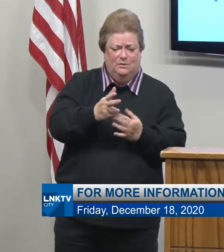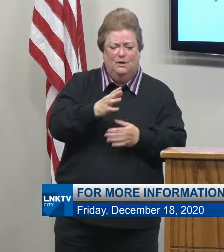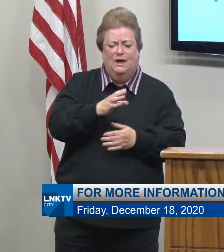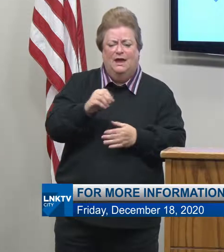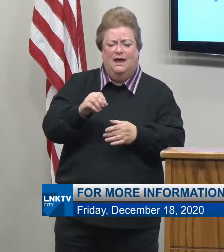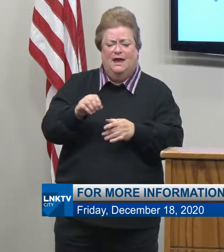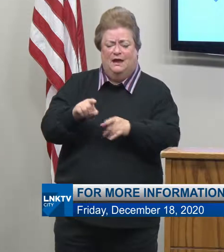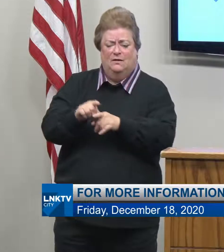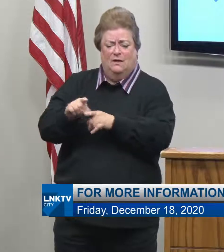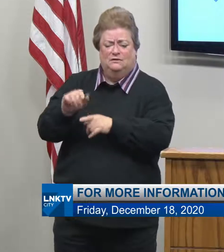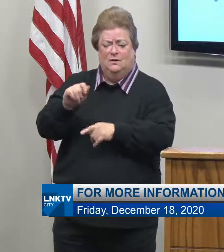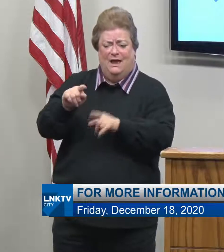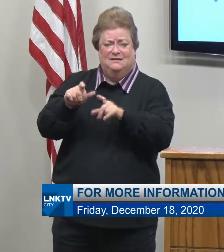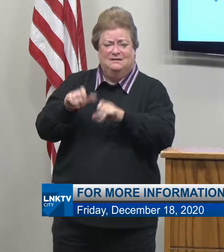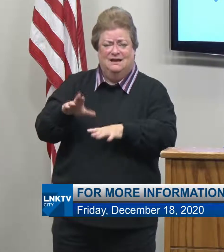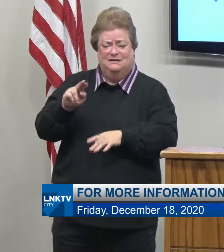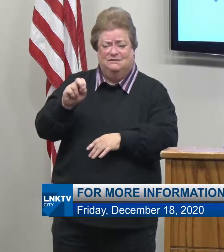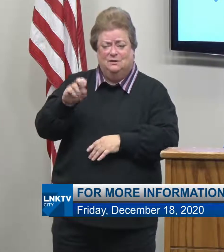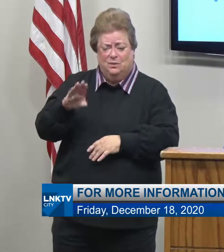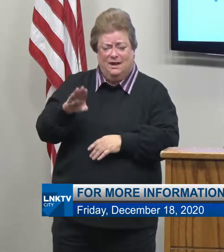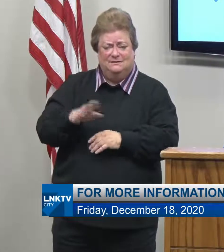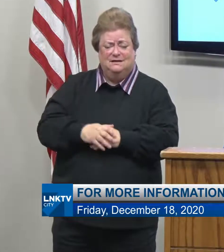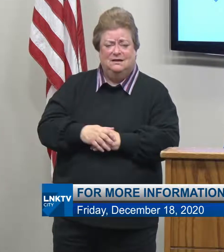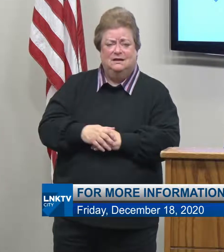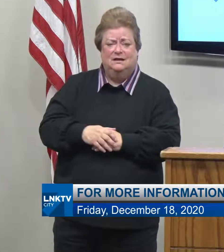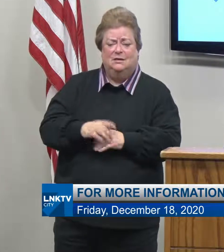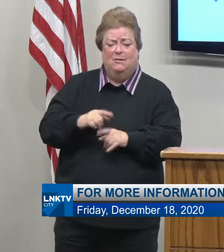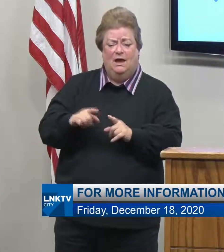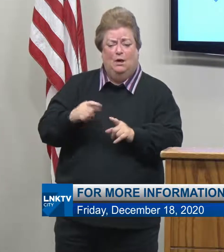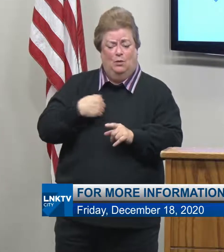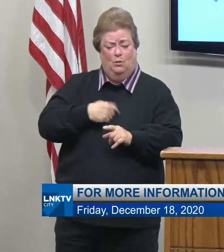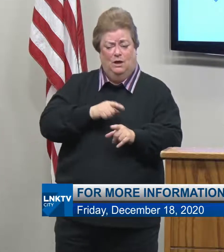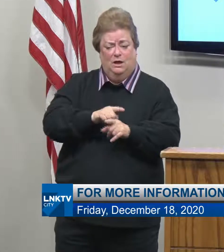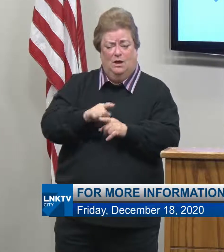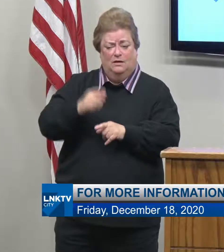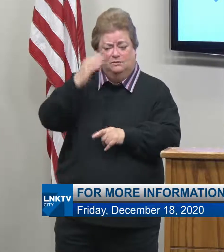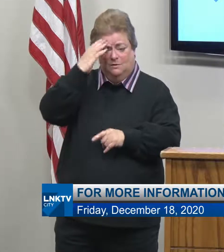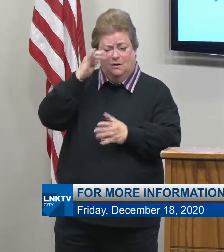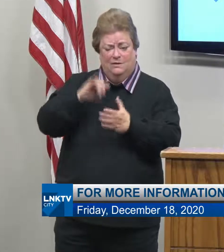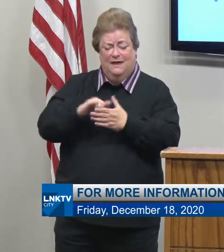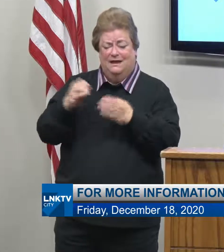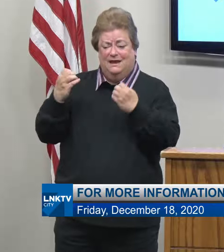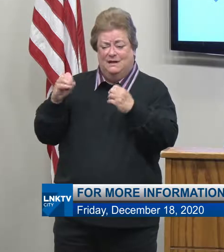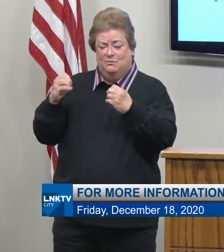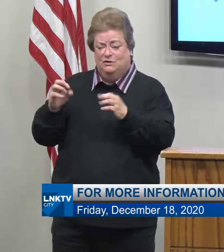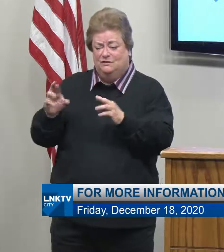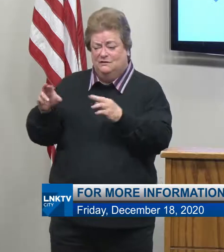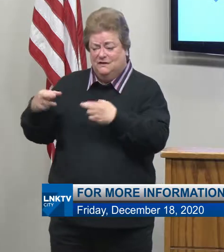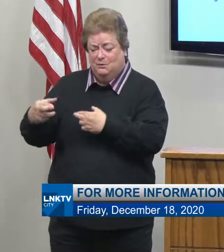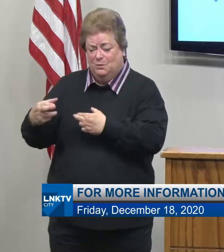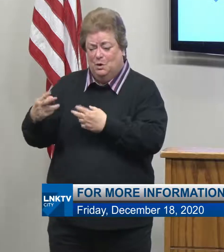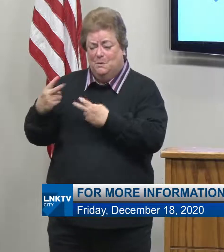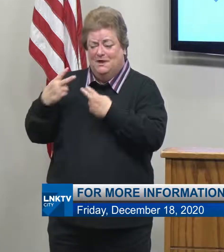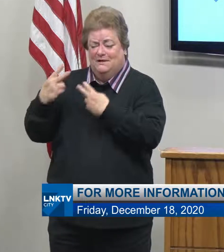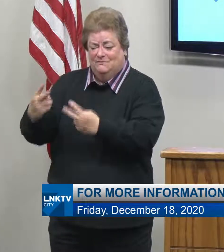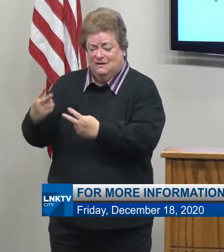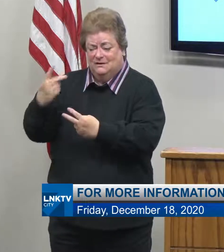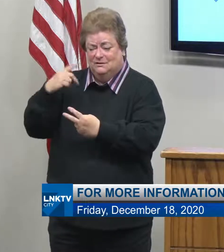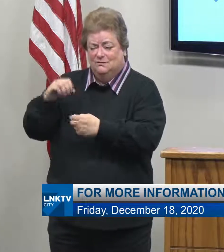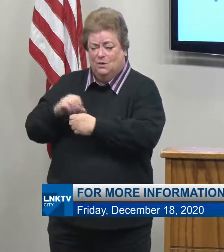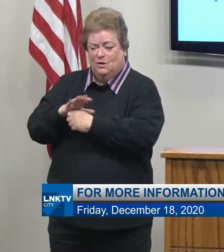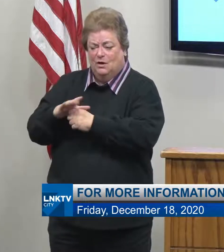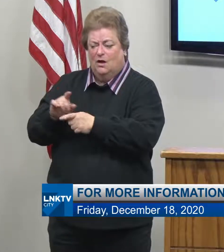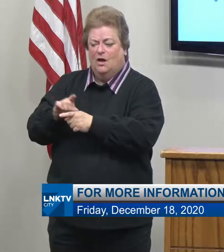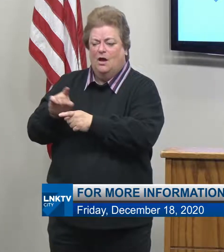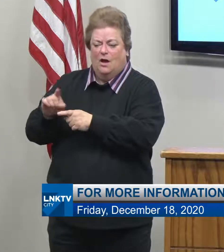Test, Nebraska. But the one thing we also know is that emergency room visits for COVID-related symptoms are